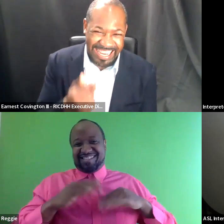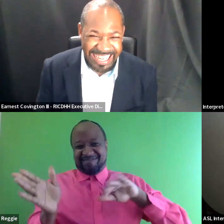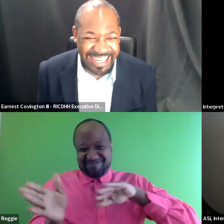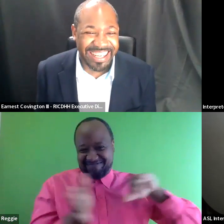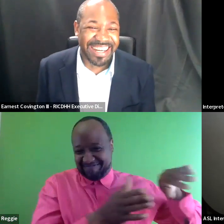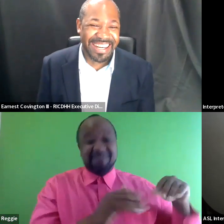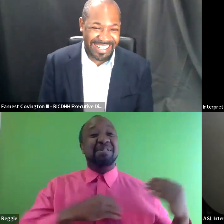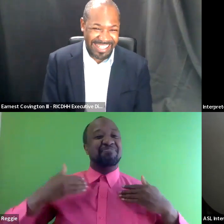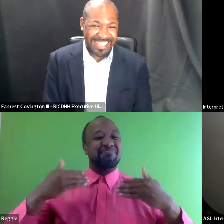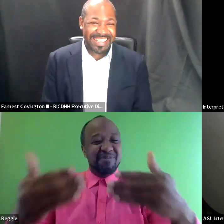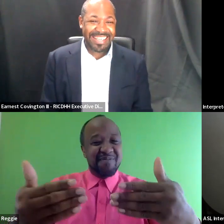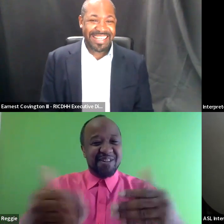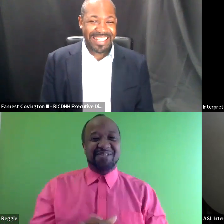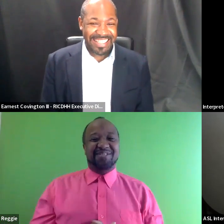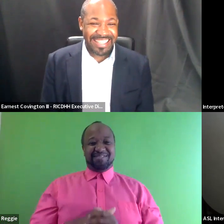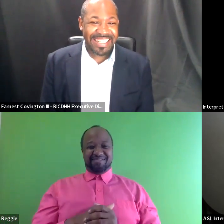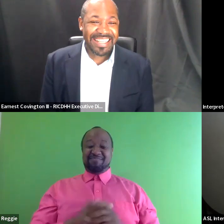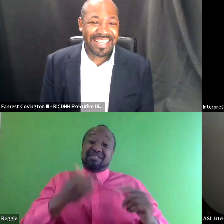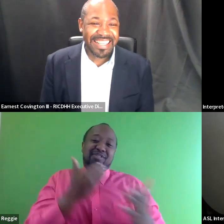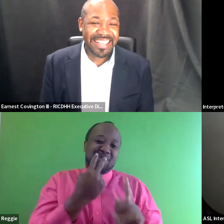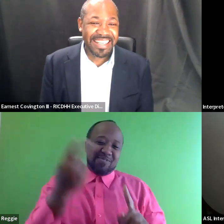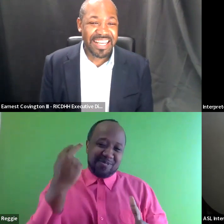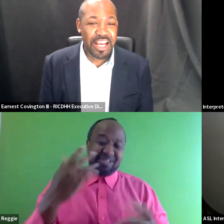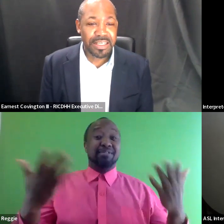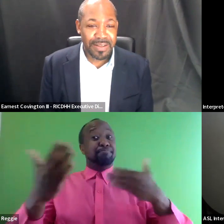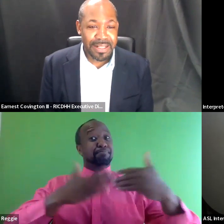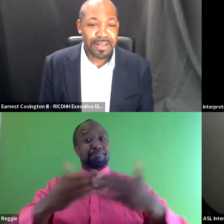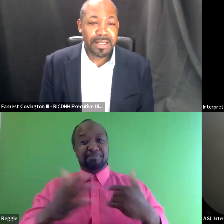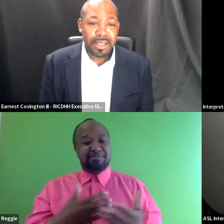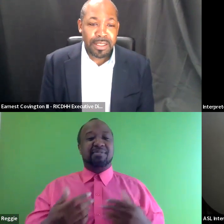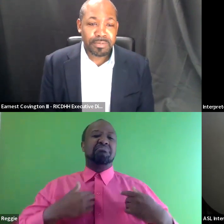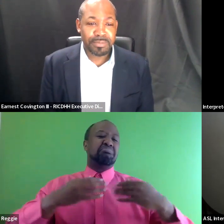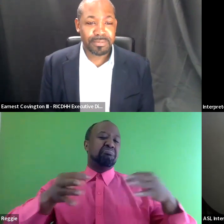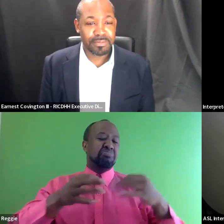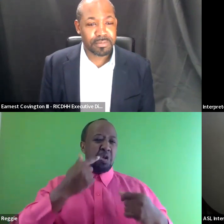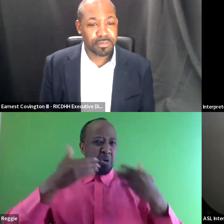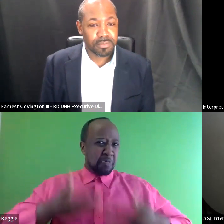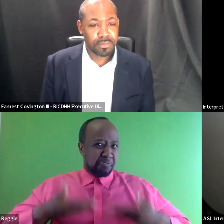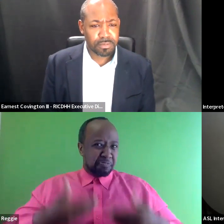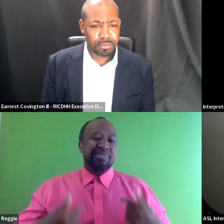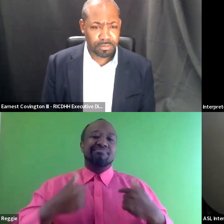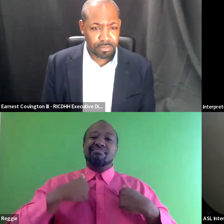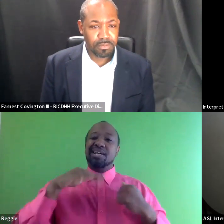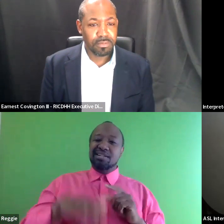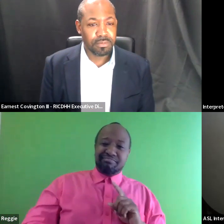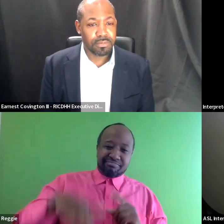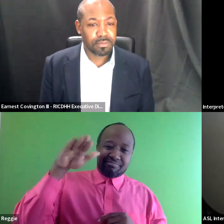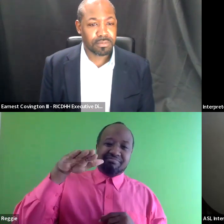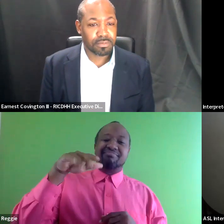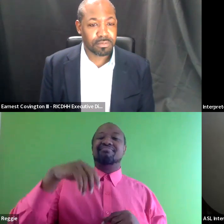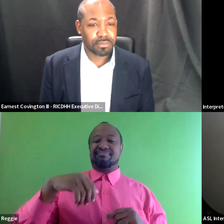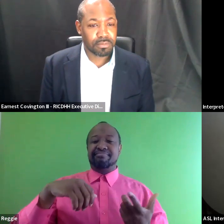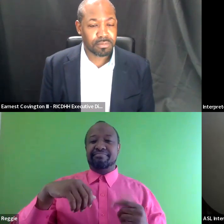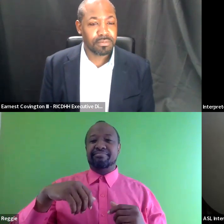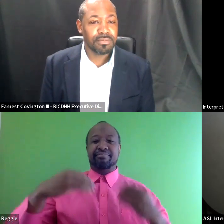those back old days. It's tough, but I do it. So I'll just move forward. It is fun to look back though, isn't it? So